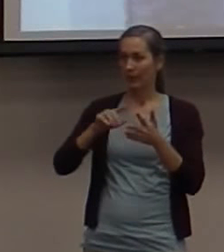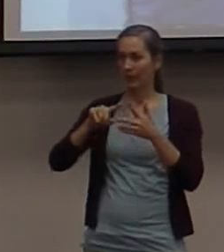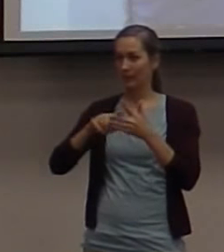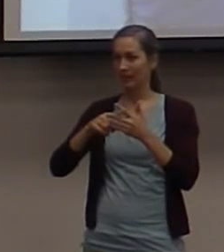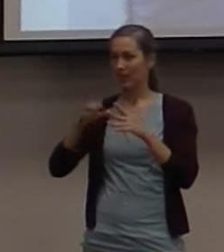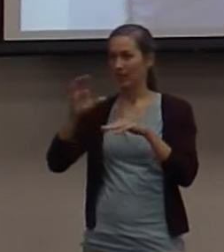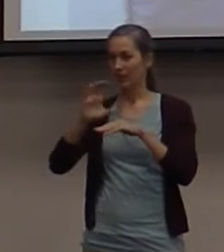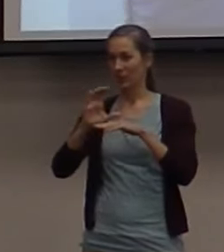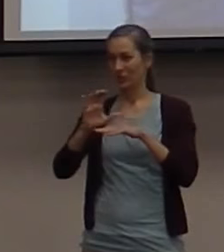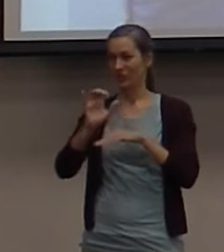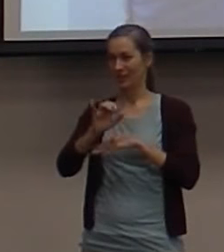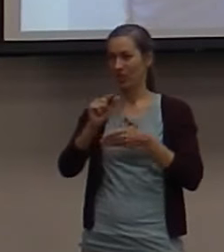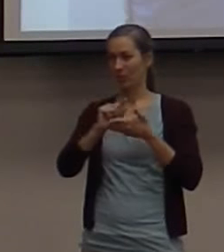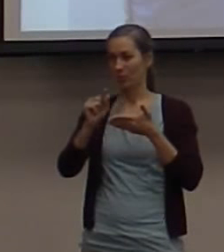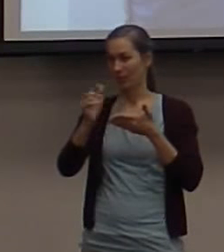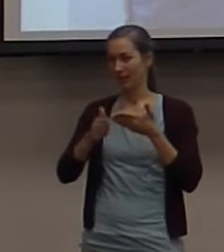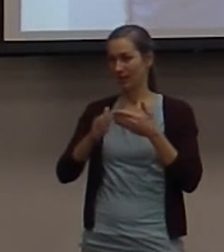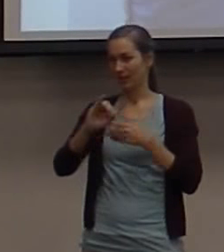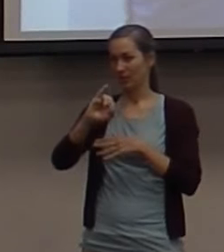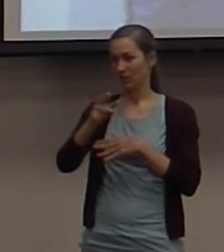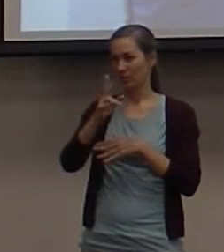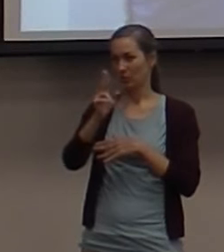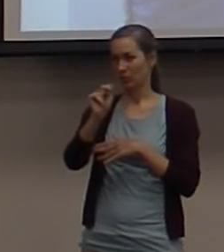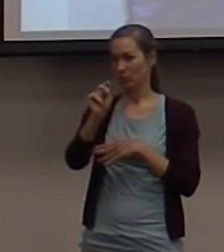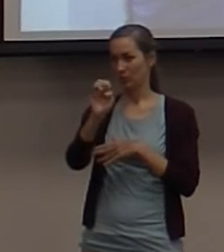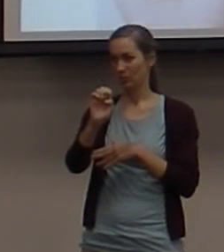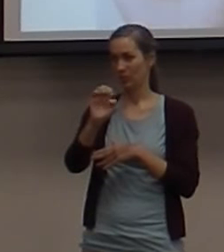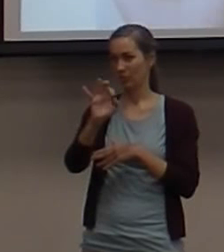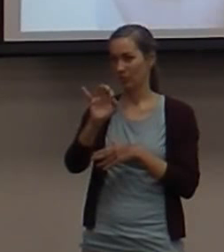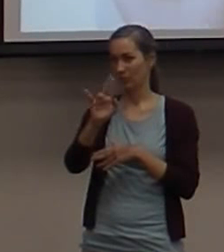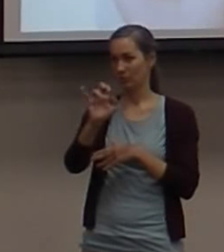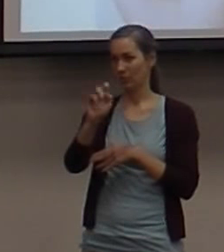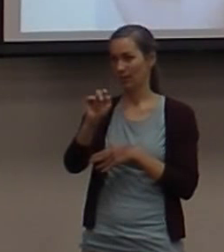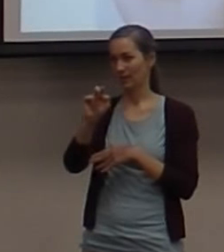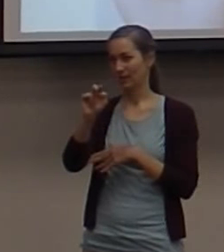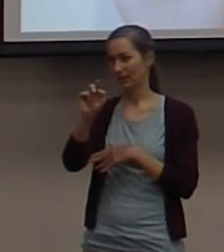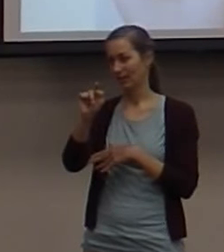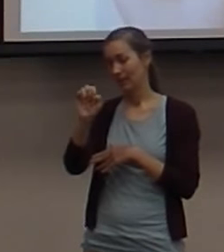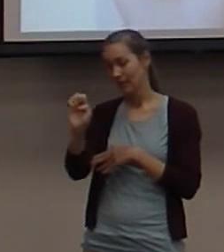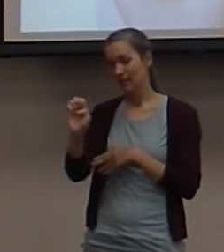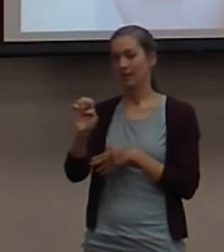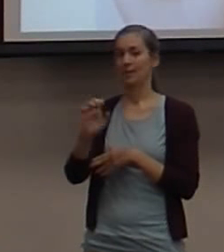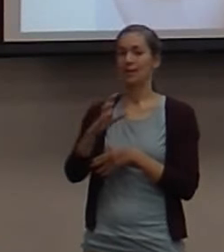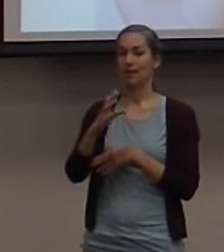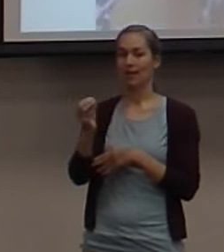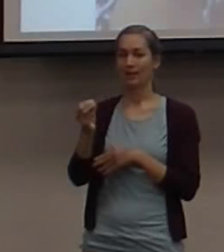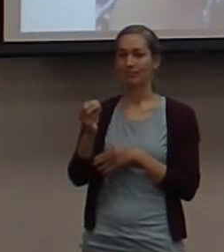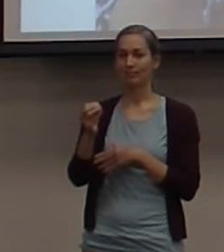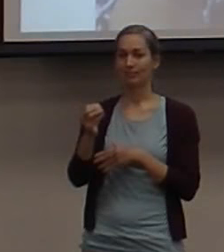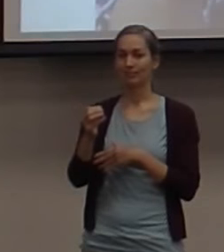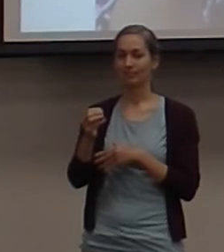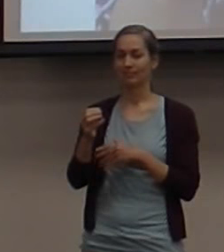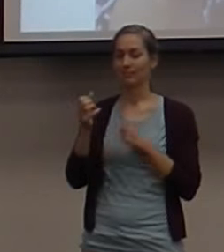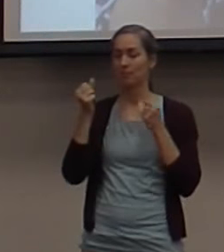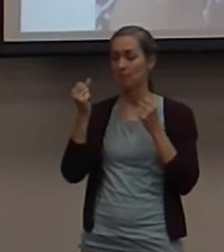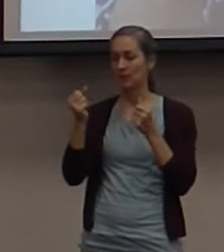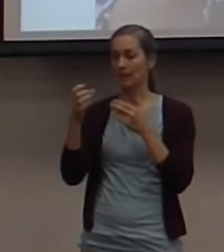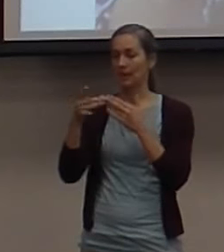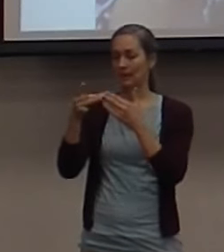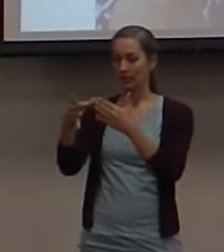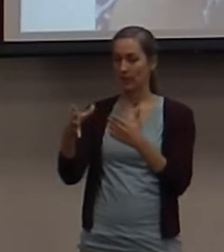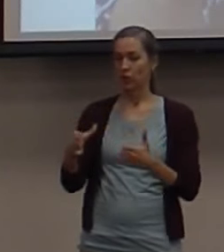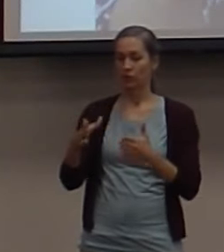weekend. June Fuentes and a very large network of leadership from churches. And one of the